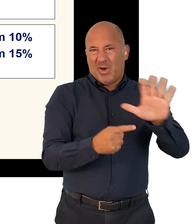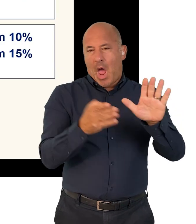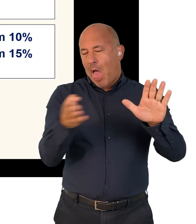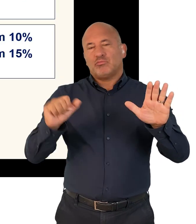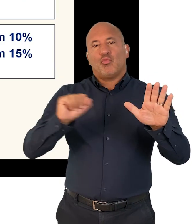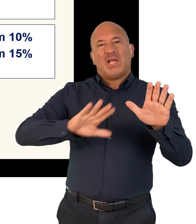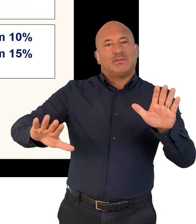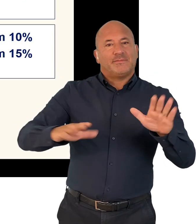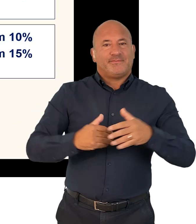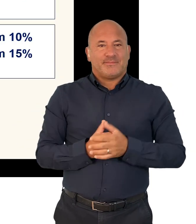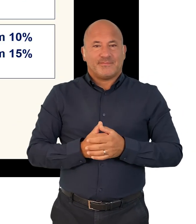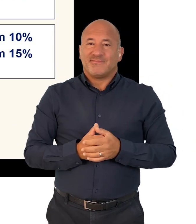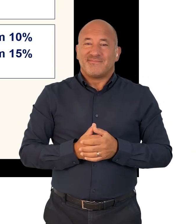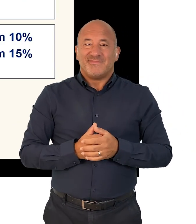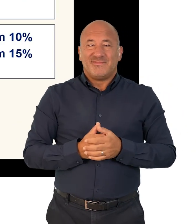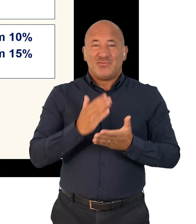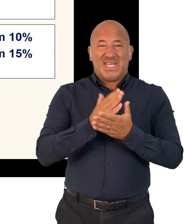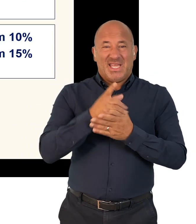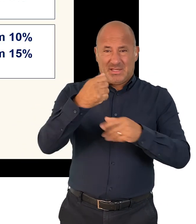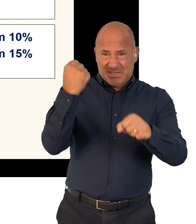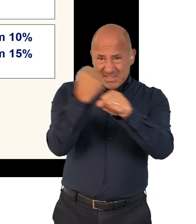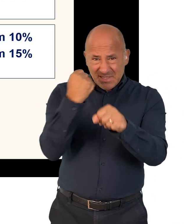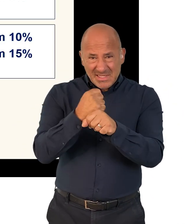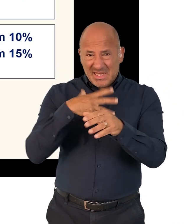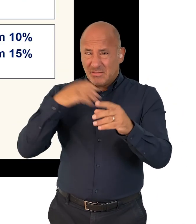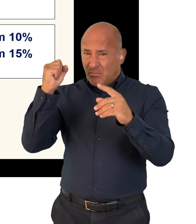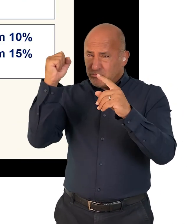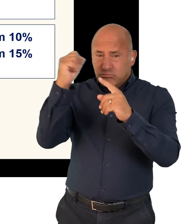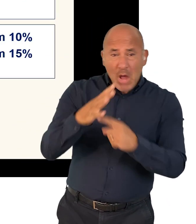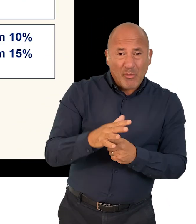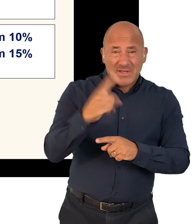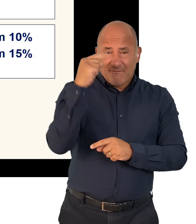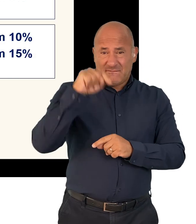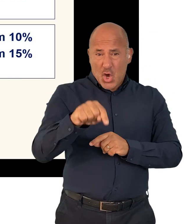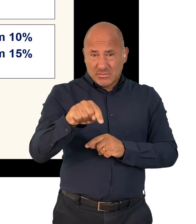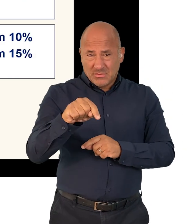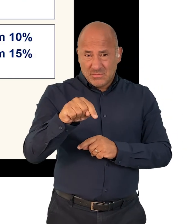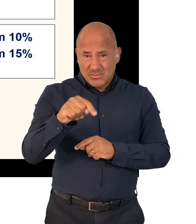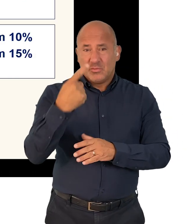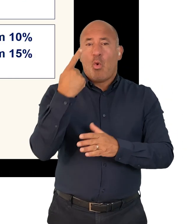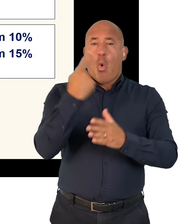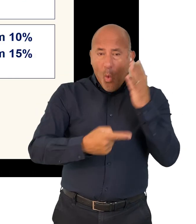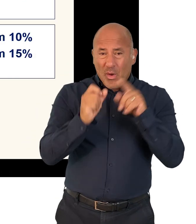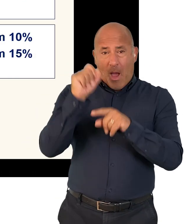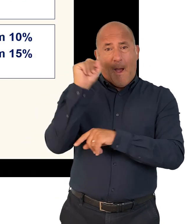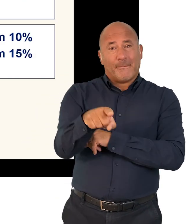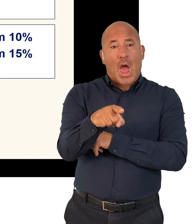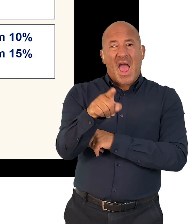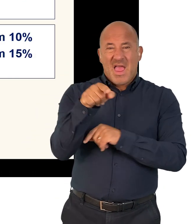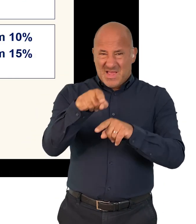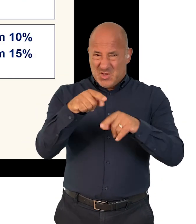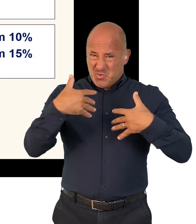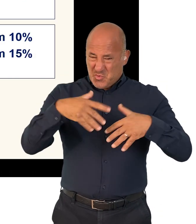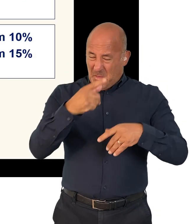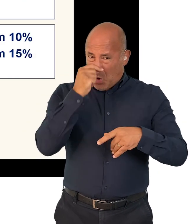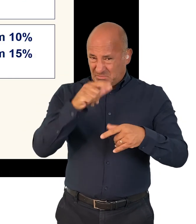packages. We encourage you to prioritise the works you are applying for and only apply for the overall package of works that has a strong